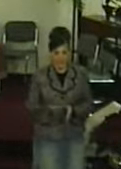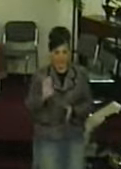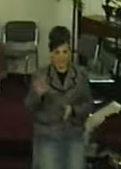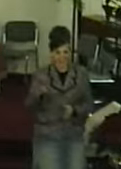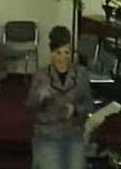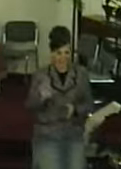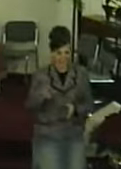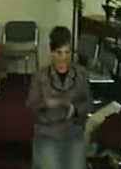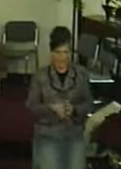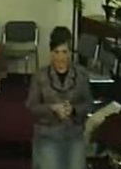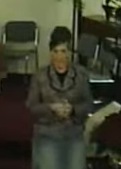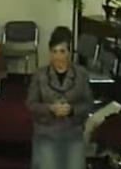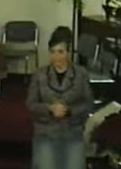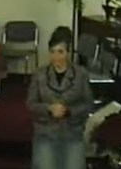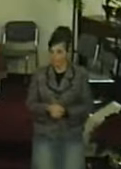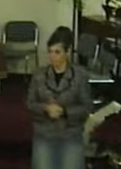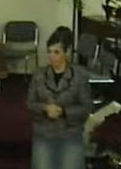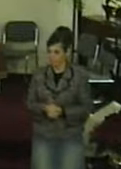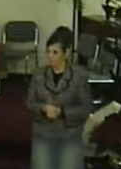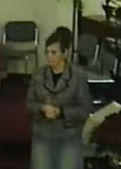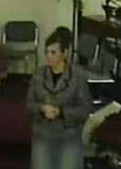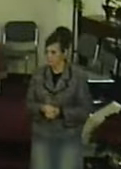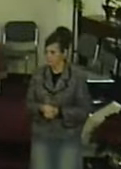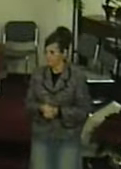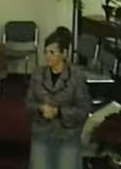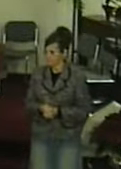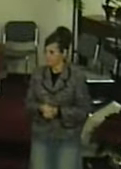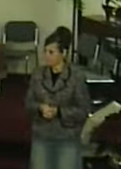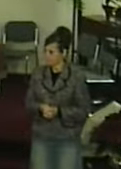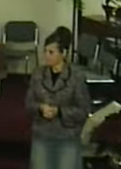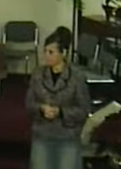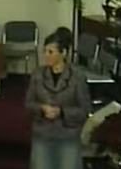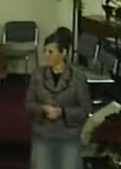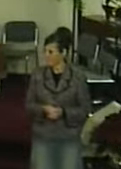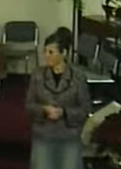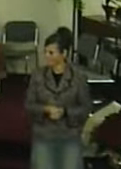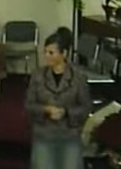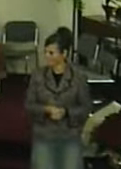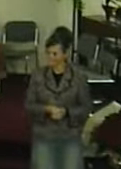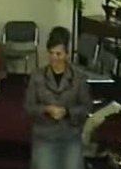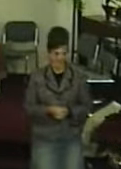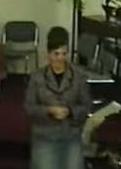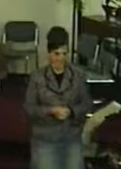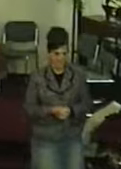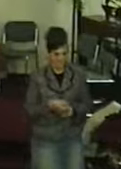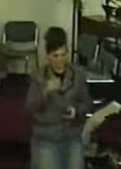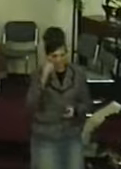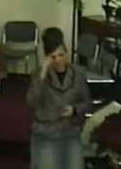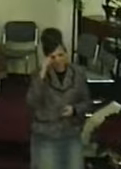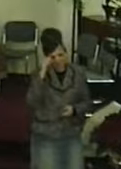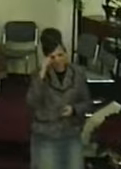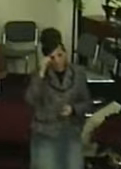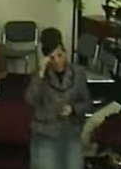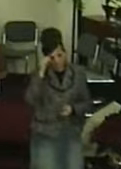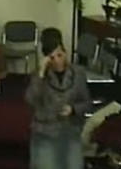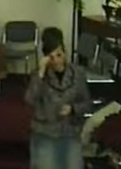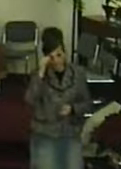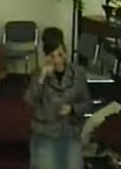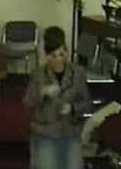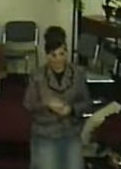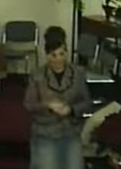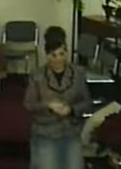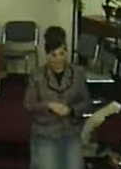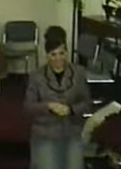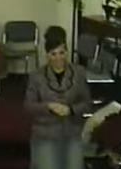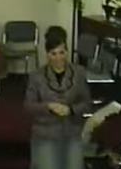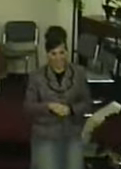5 hours. We don't want them sitting there. They're not going to twiddle their thumbs for 5 hours, okay? So let's all team up, and if you bring children, please